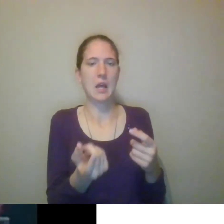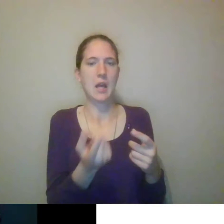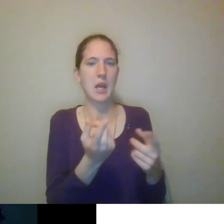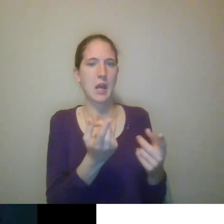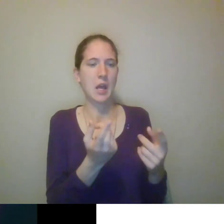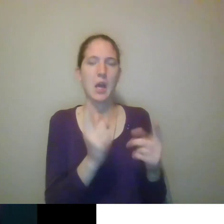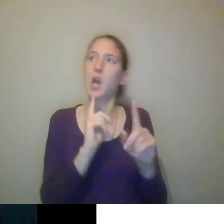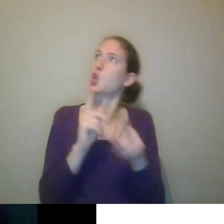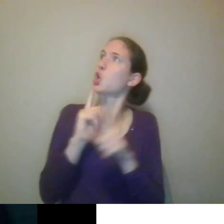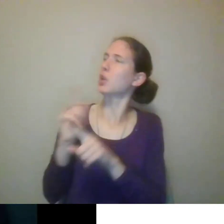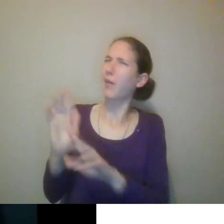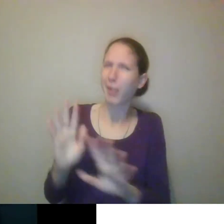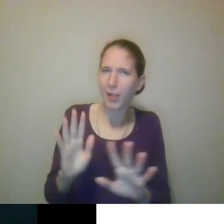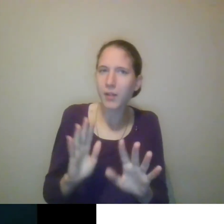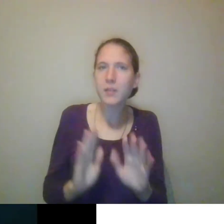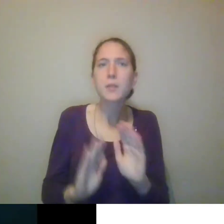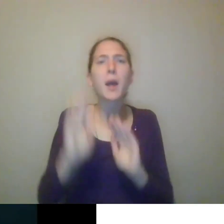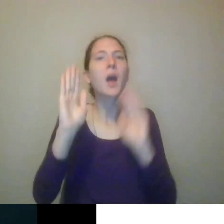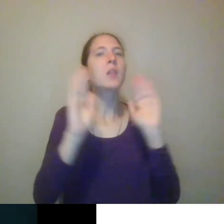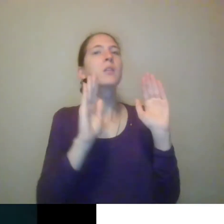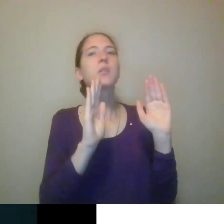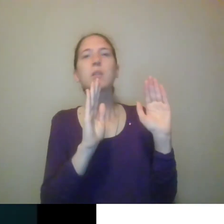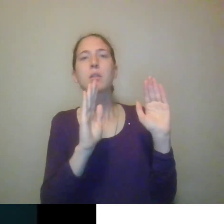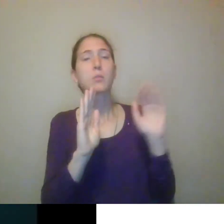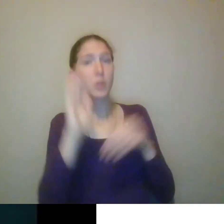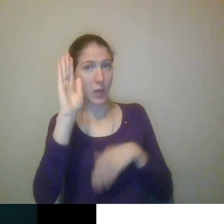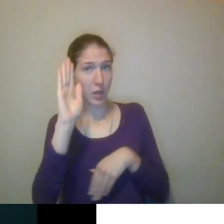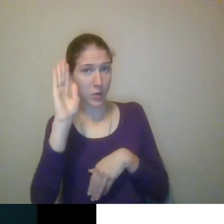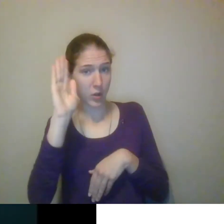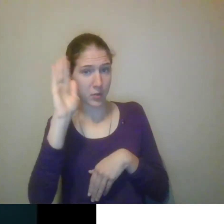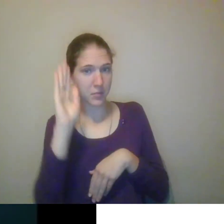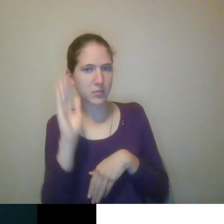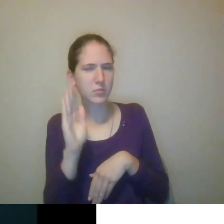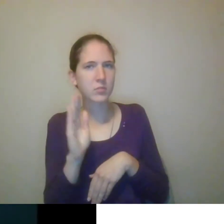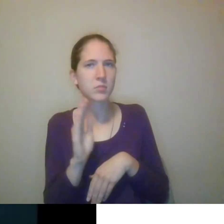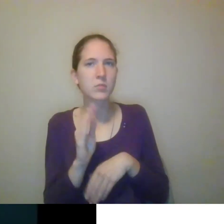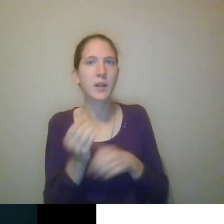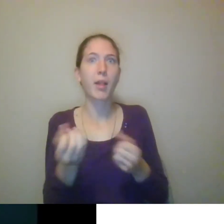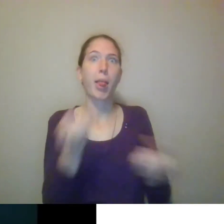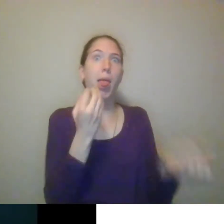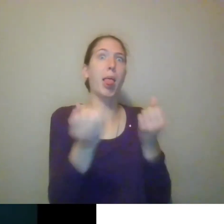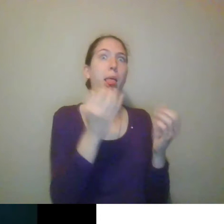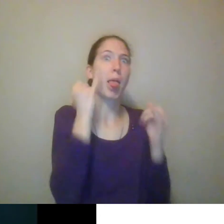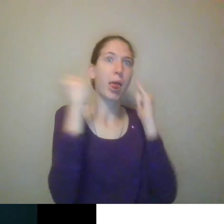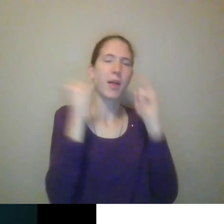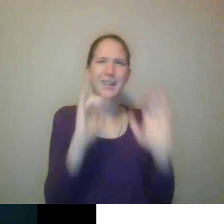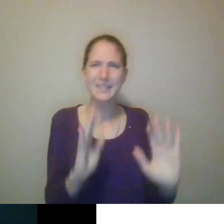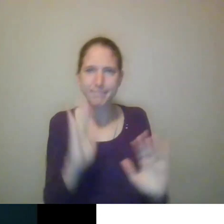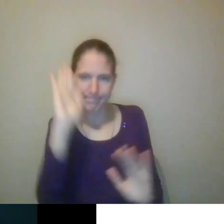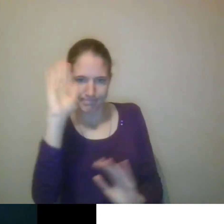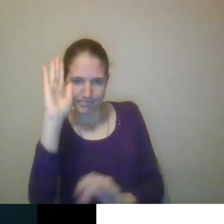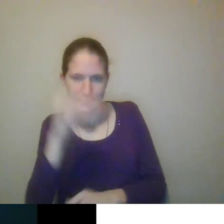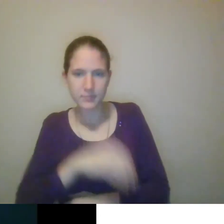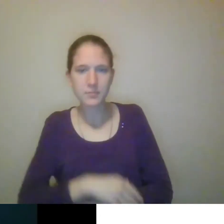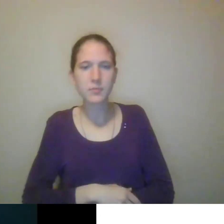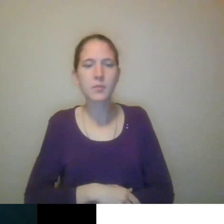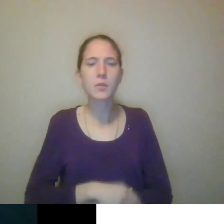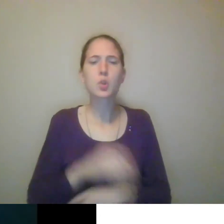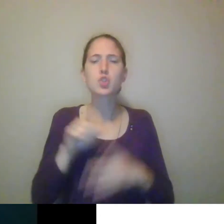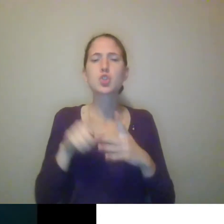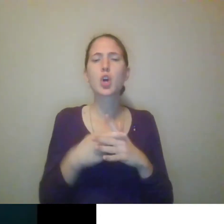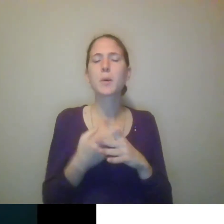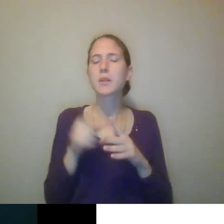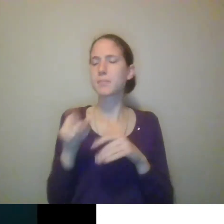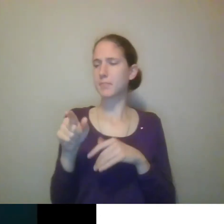some hands. We'll come up with a couple different ideas here. Okay, I got a lot of ideas tossing around, but let's get some hands. All right, let's